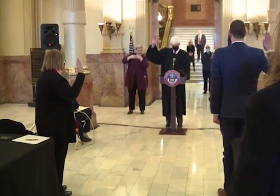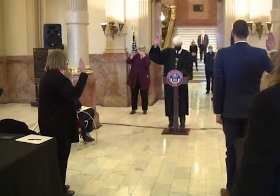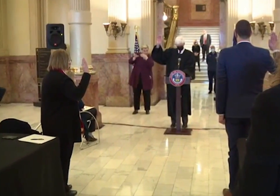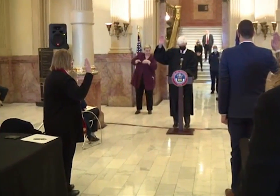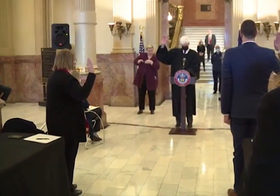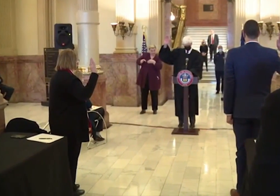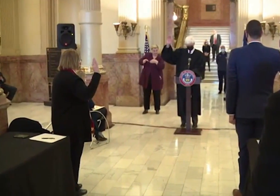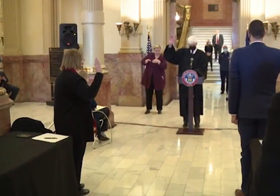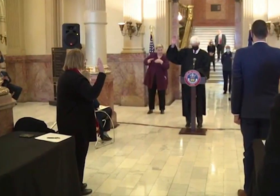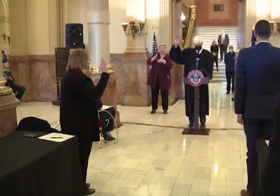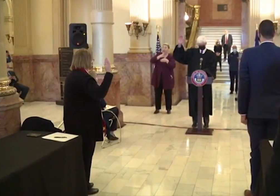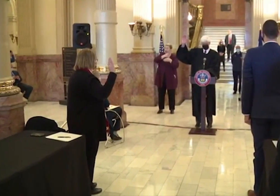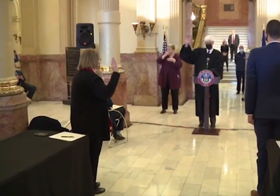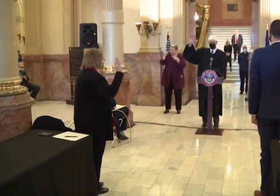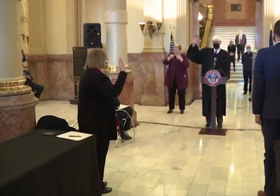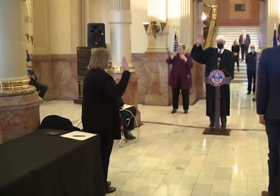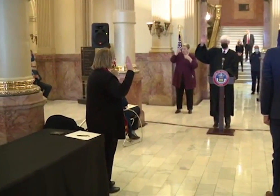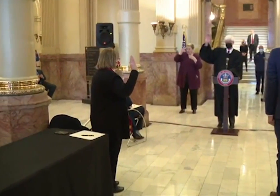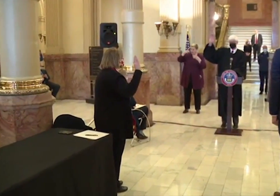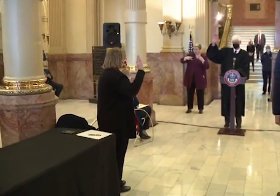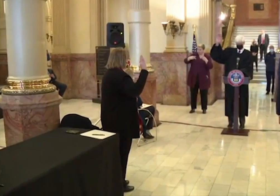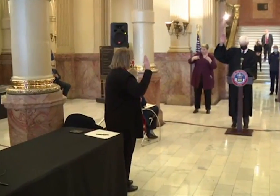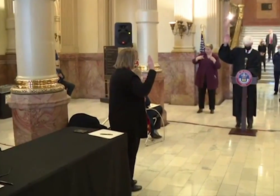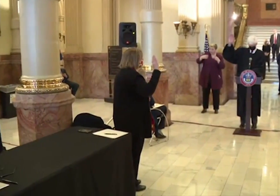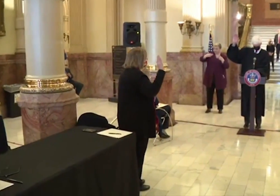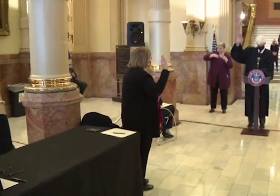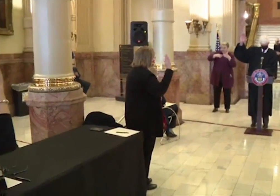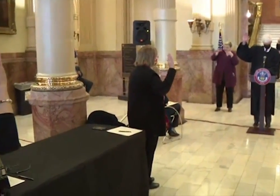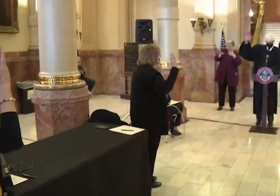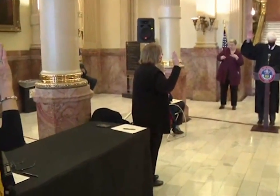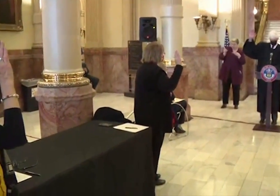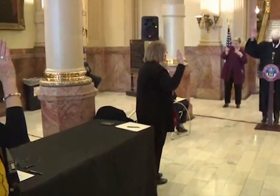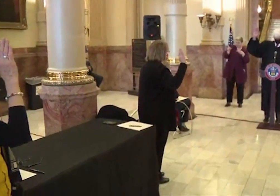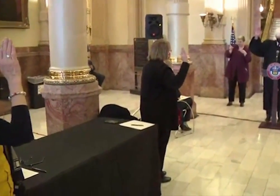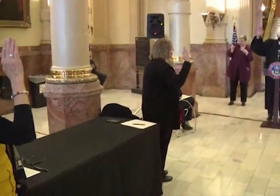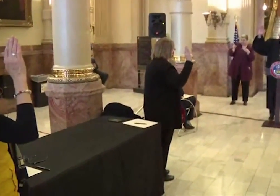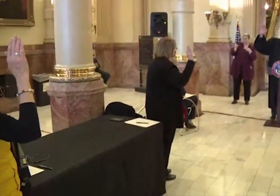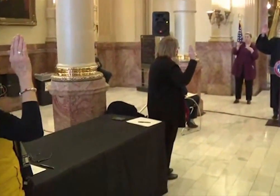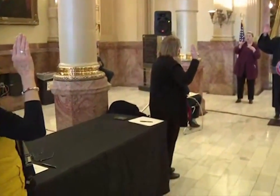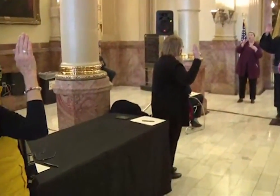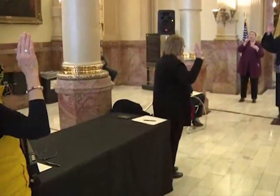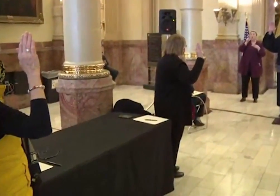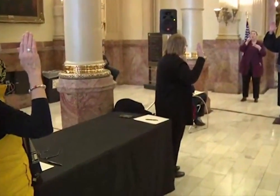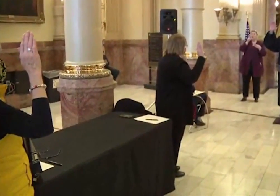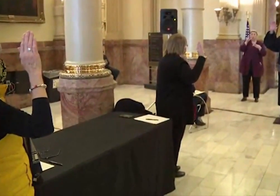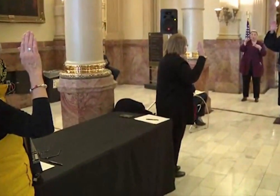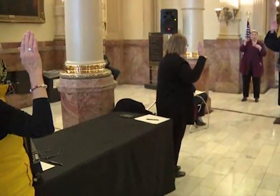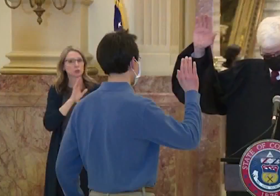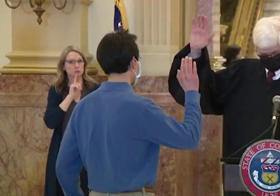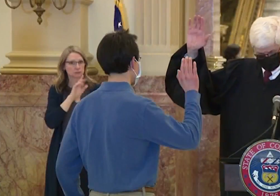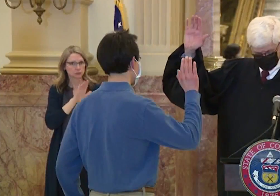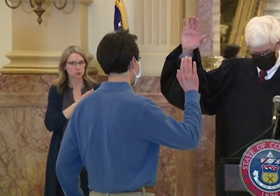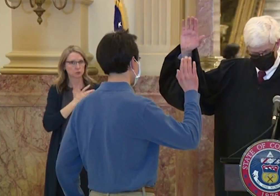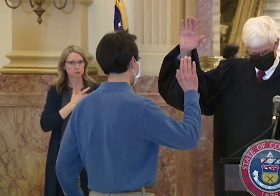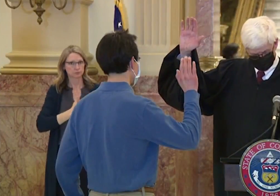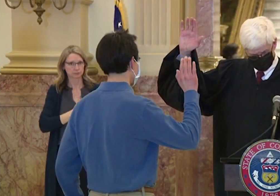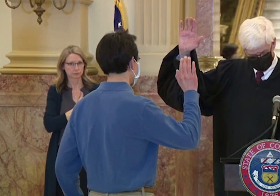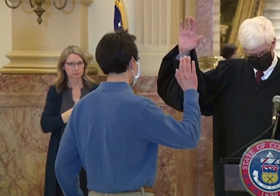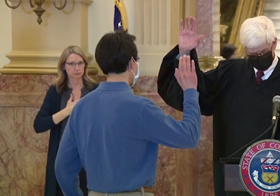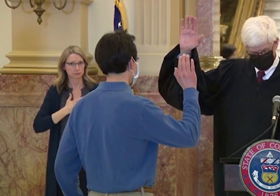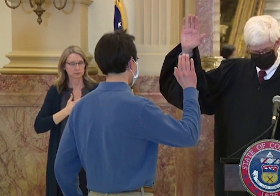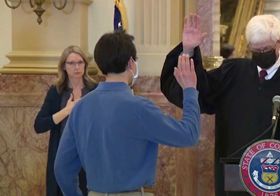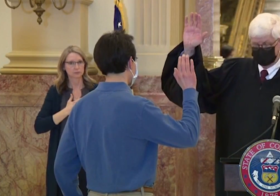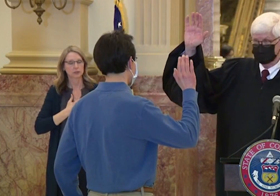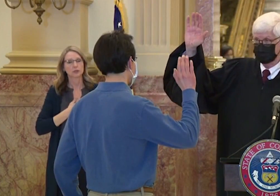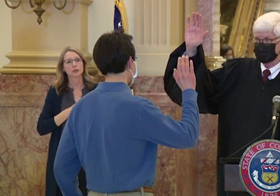to vote for Vice President Joe Biden. And the vice presidential candidate. And Senator Kamala Harris as his right-hand